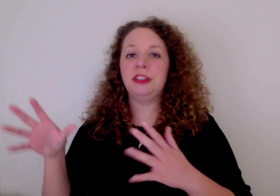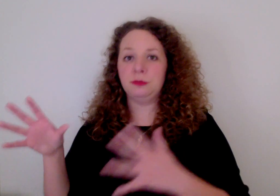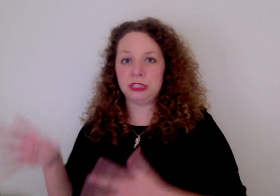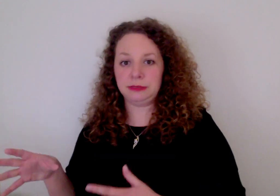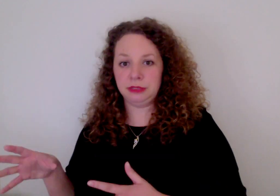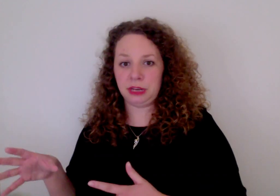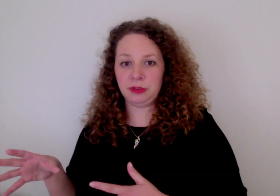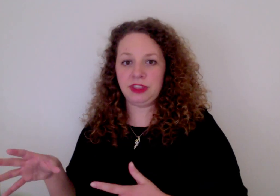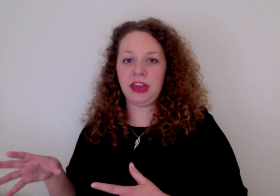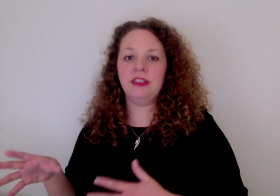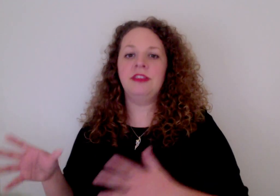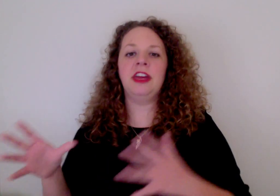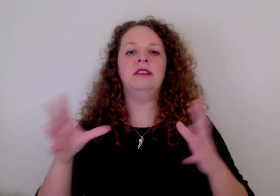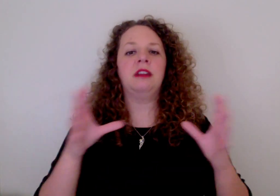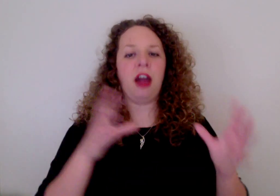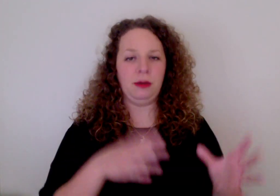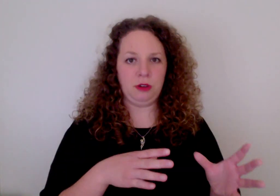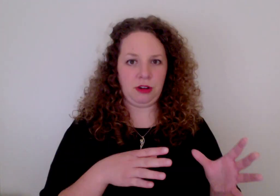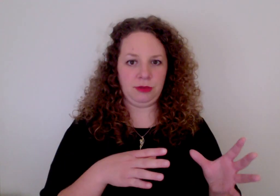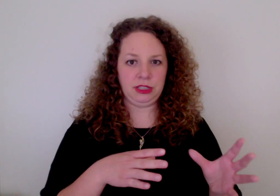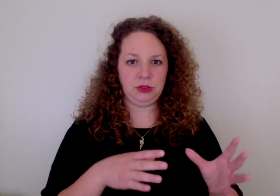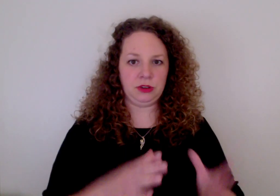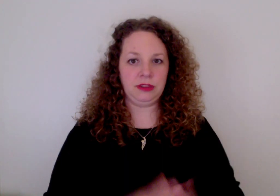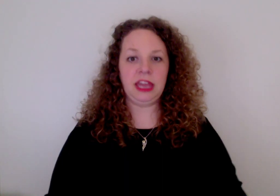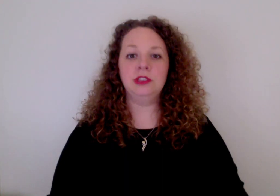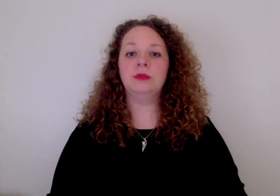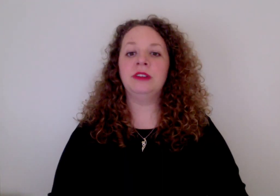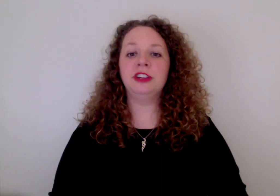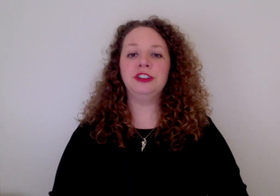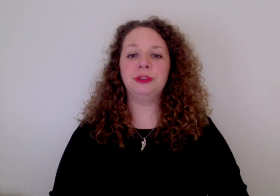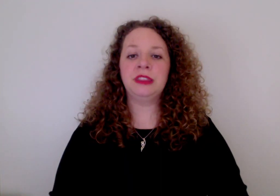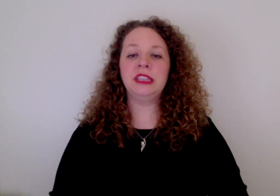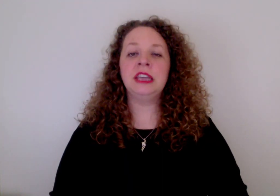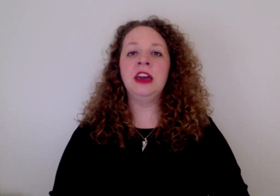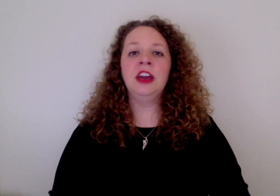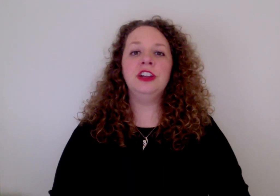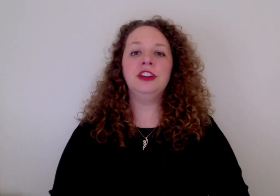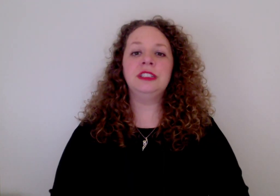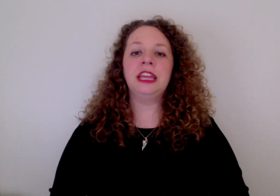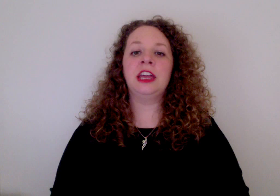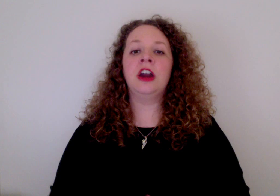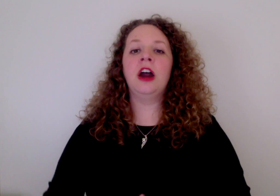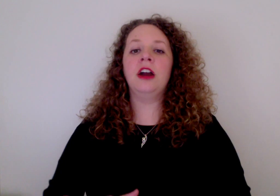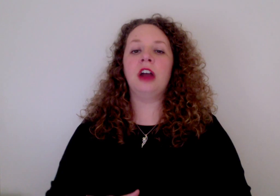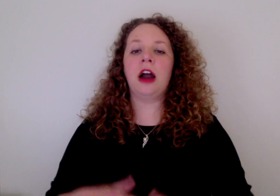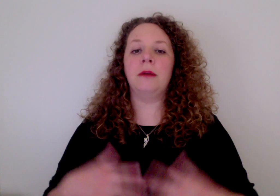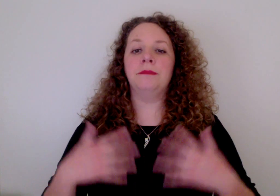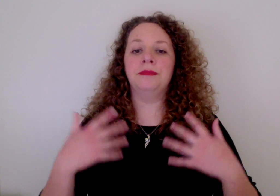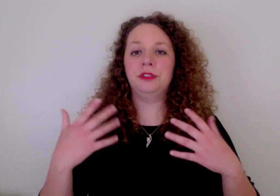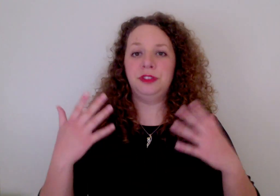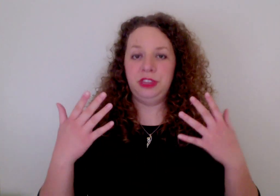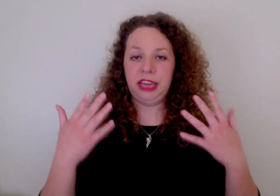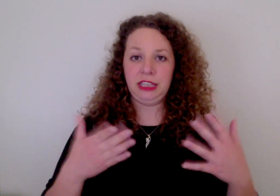once I'm done with that, then I will call the restaurant, okay? So whenever you're doing this, you're saying, yes,